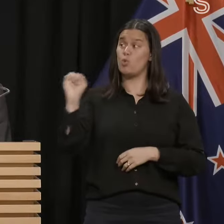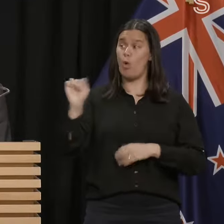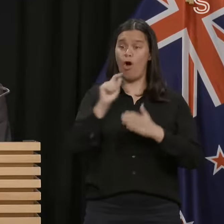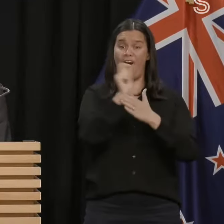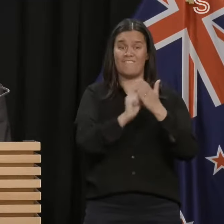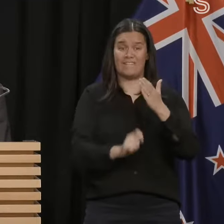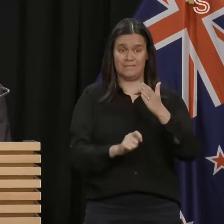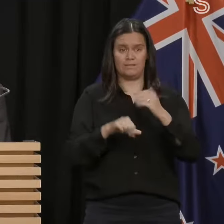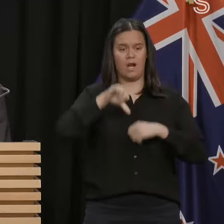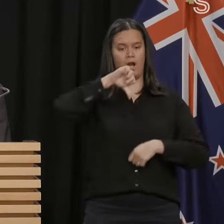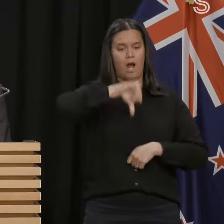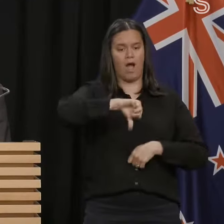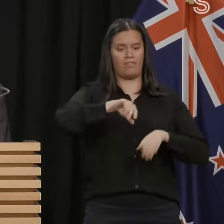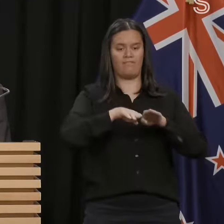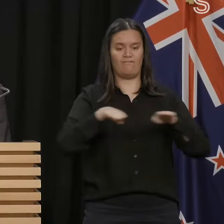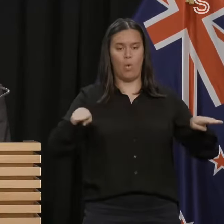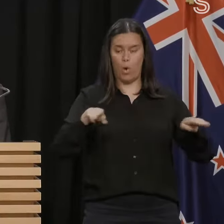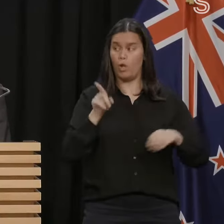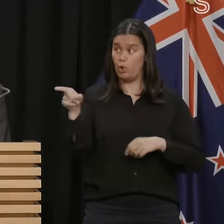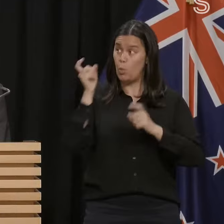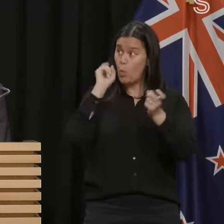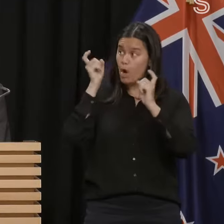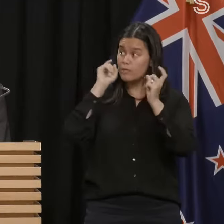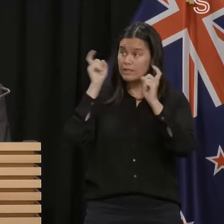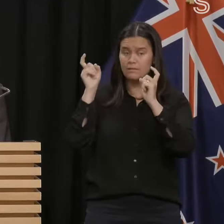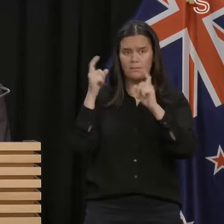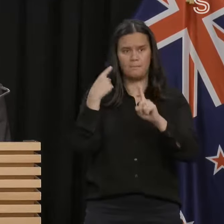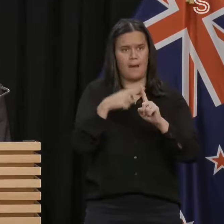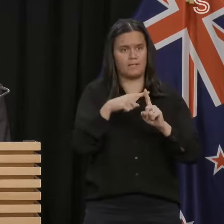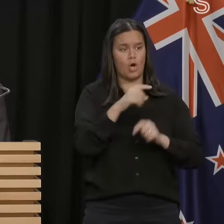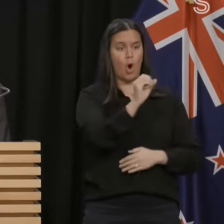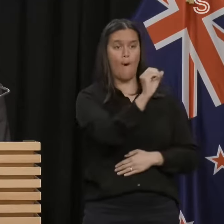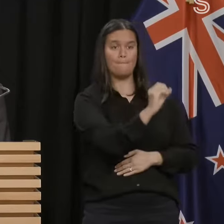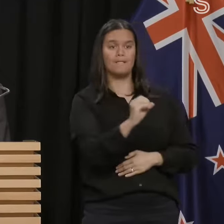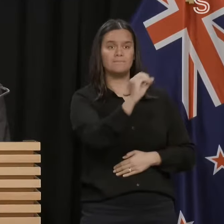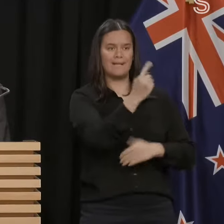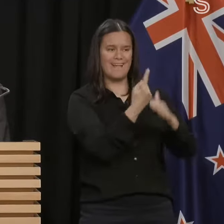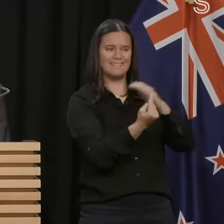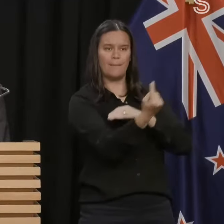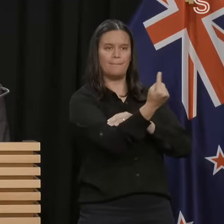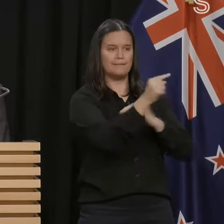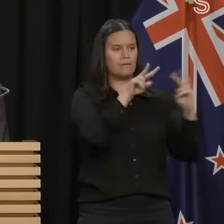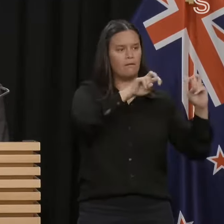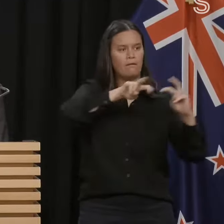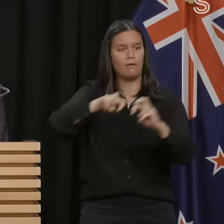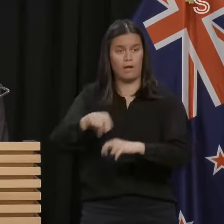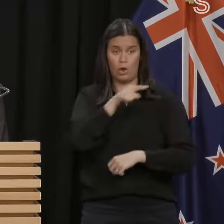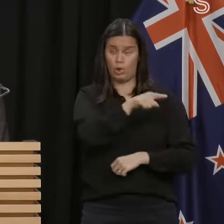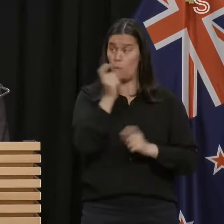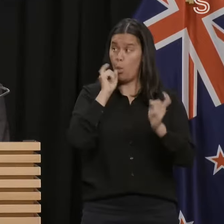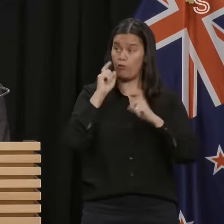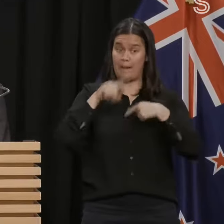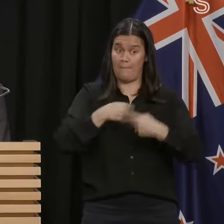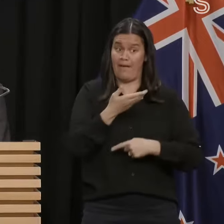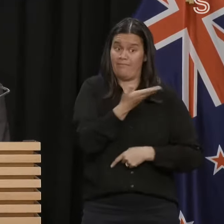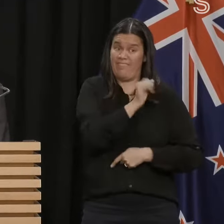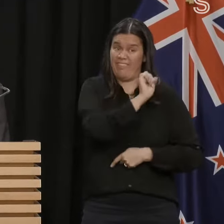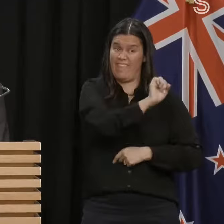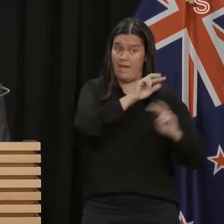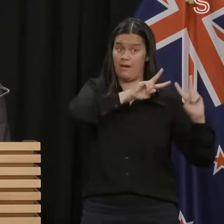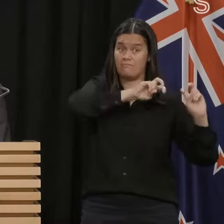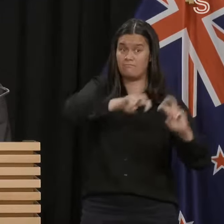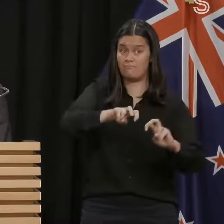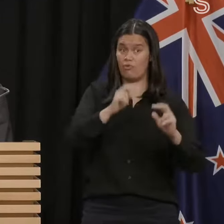both the terms of reference in this investigation and the Ombudsman reopening their case into the communications behind the OIA? We'll